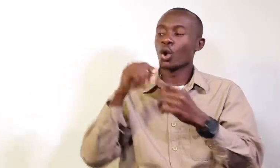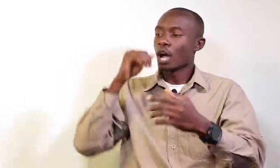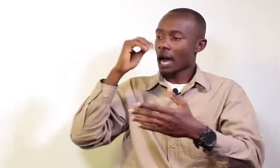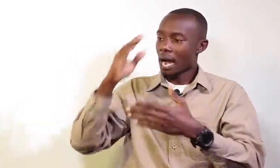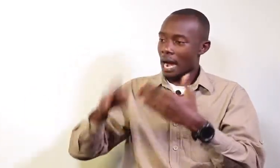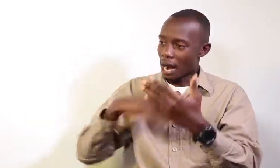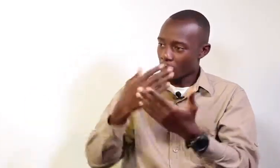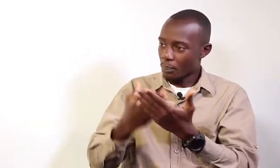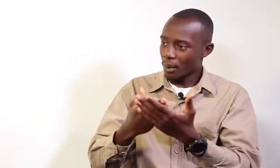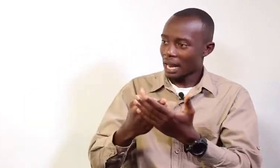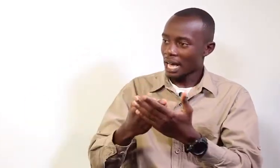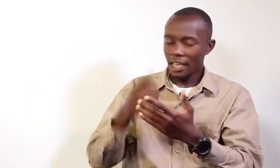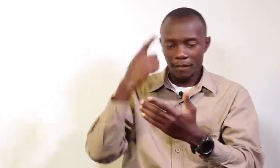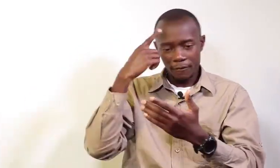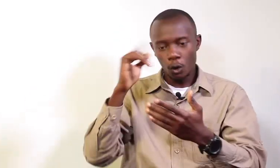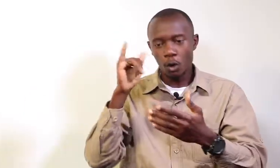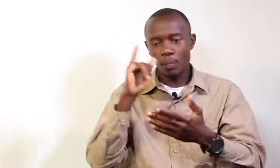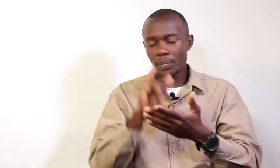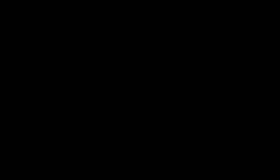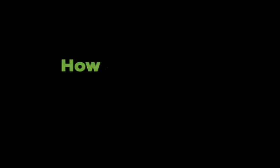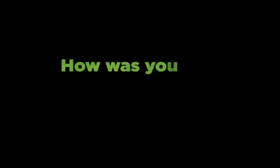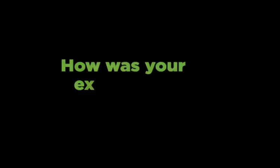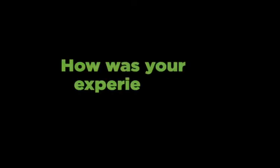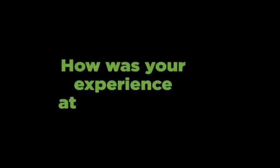Then I decided to apply.